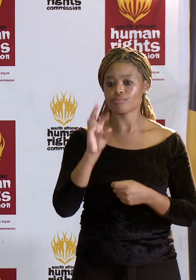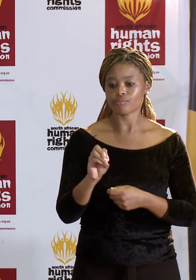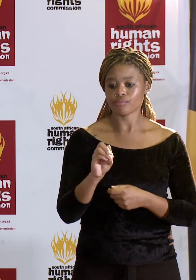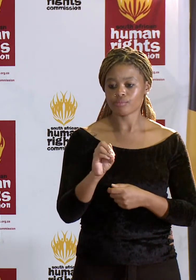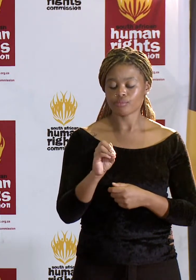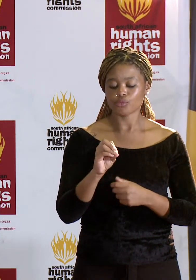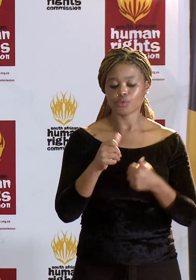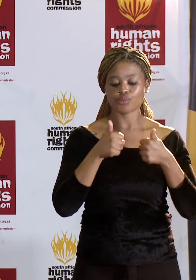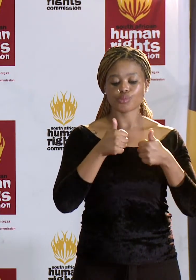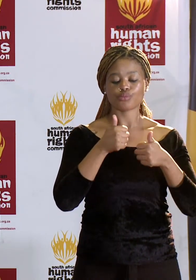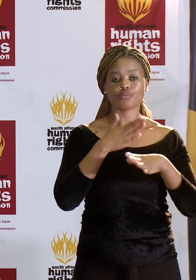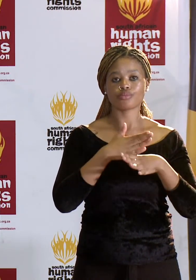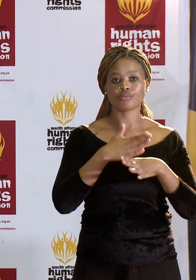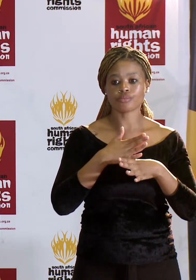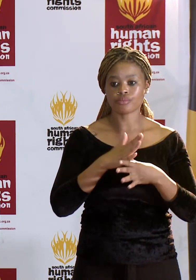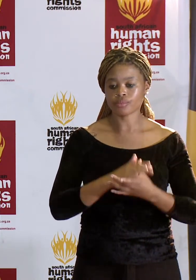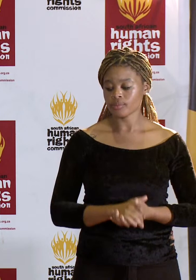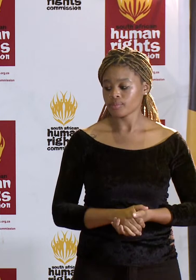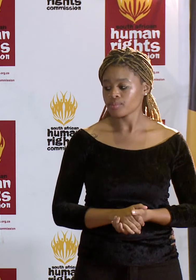a good job.